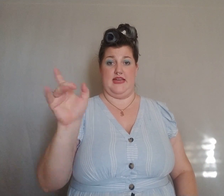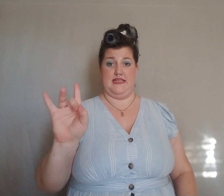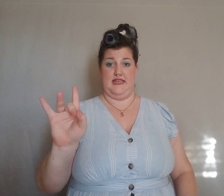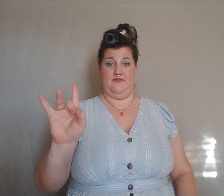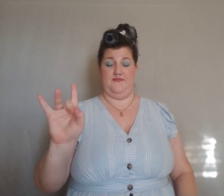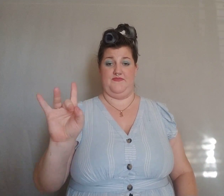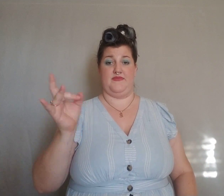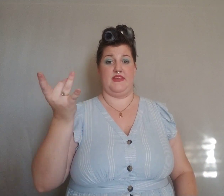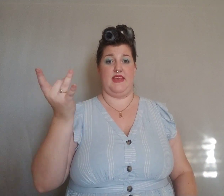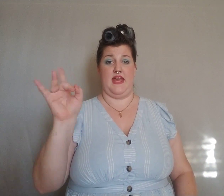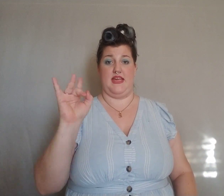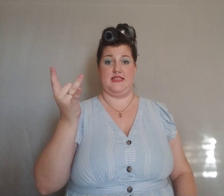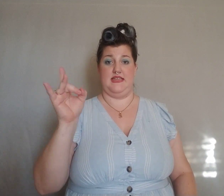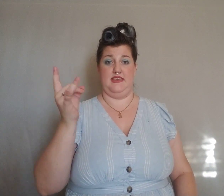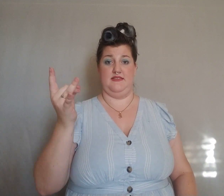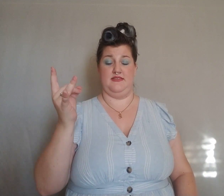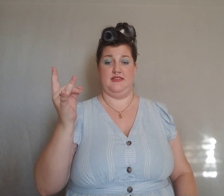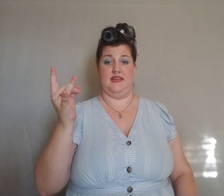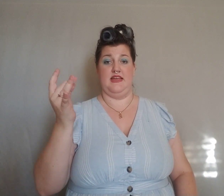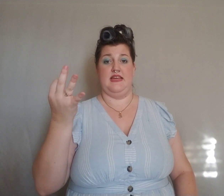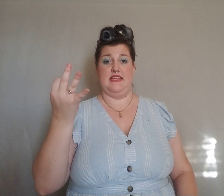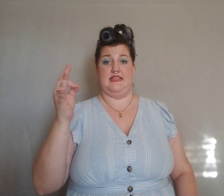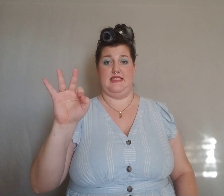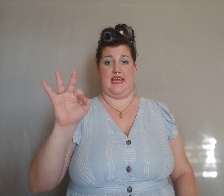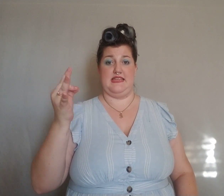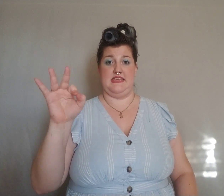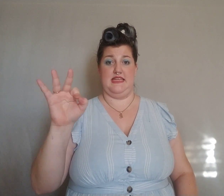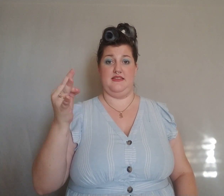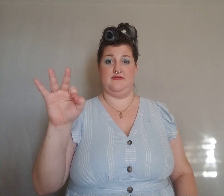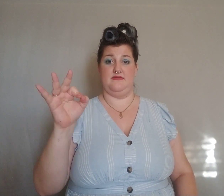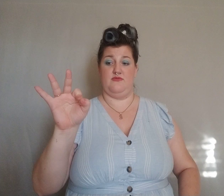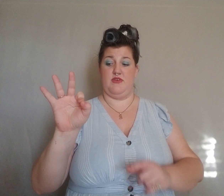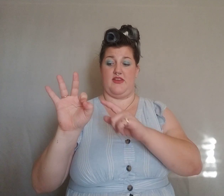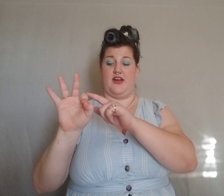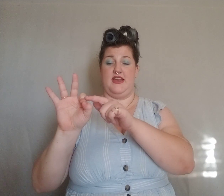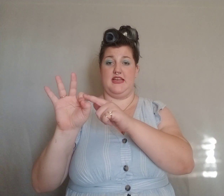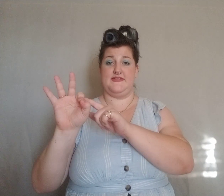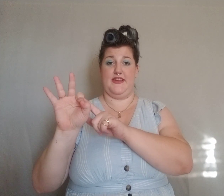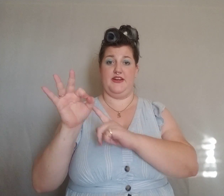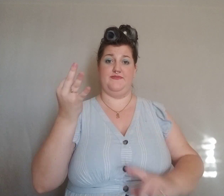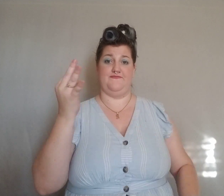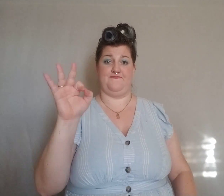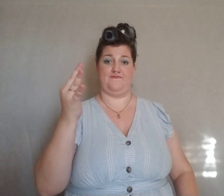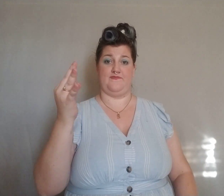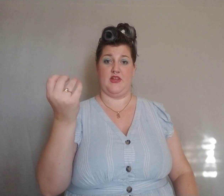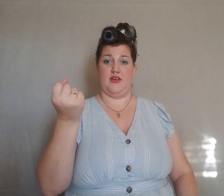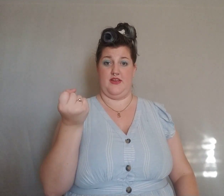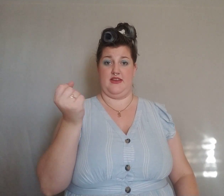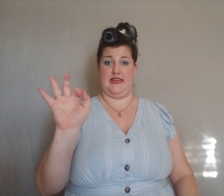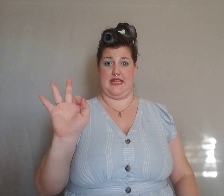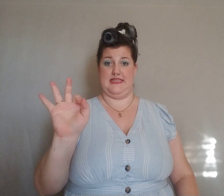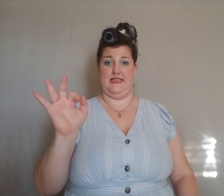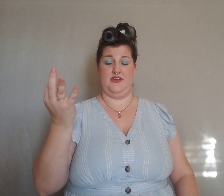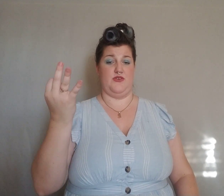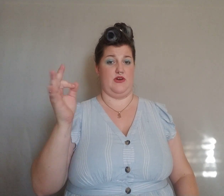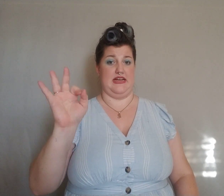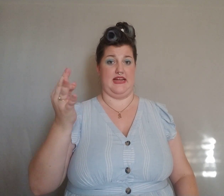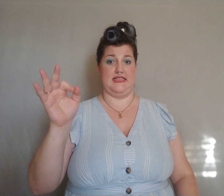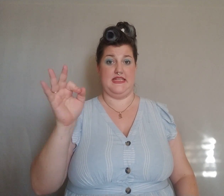18. 18, 19 with our index finger, 19 or 19.